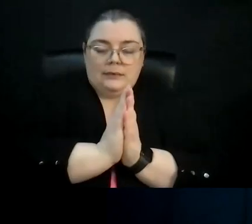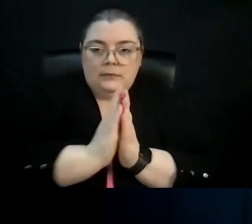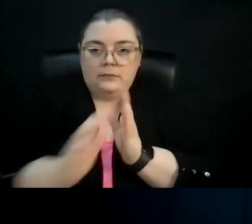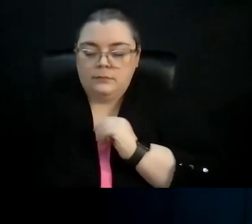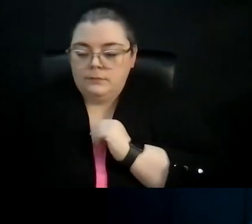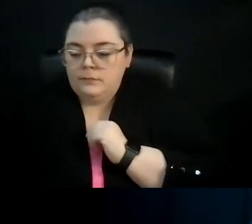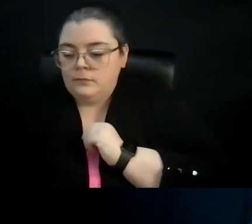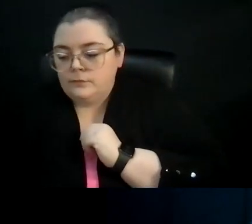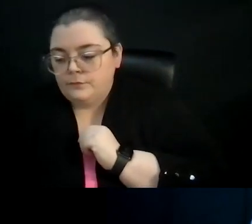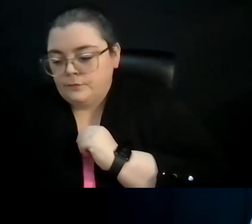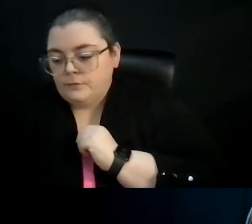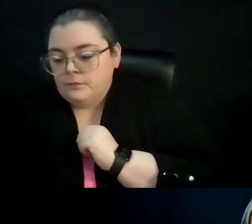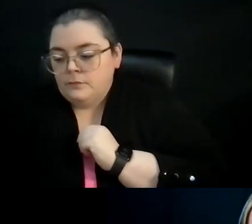and the procedure for receiving requests.